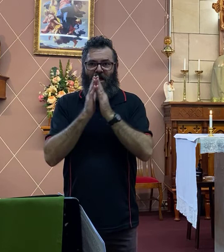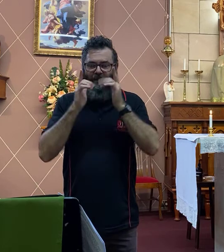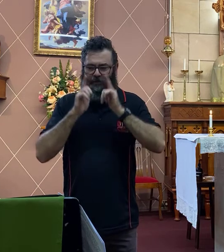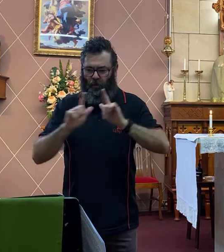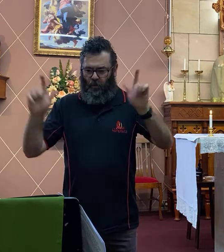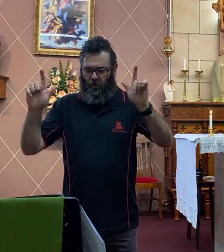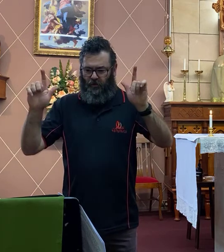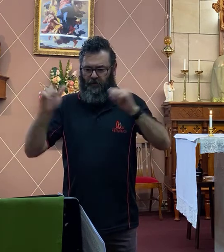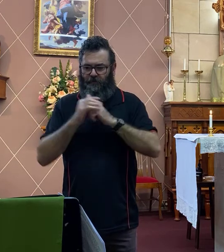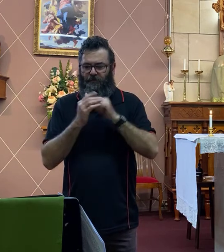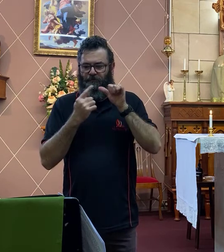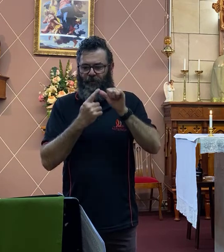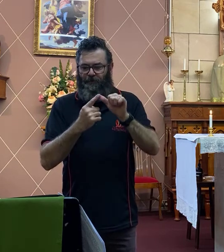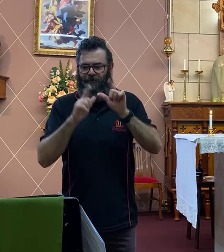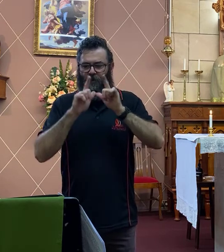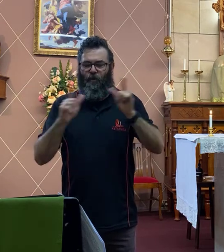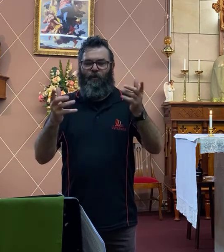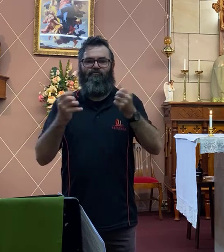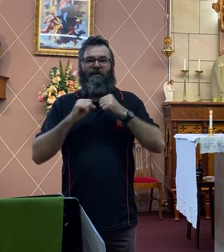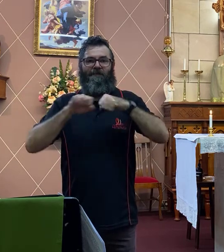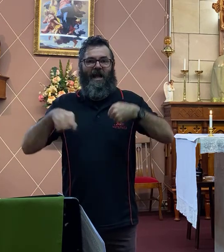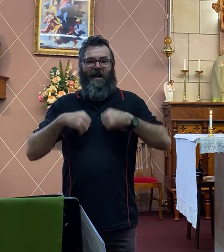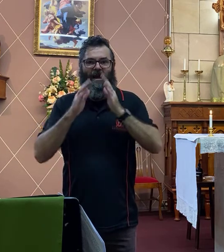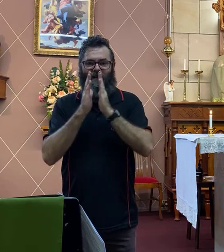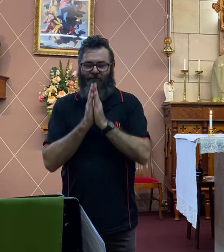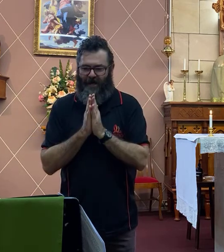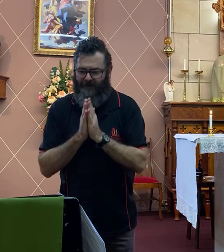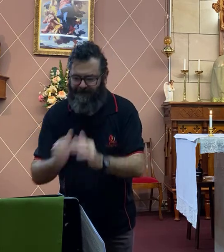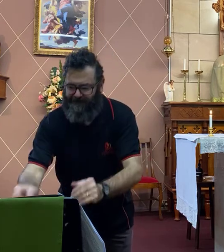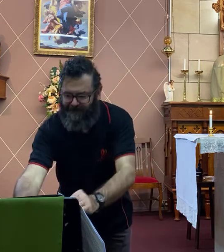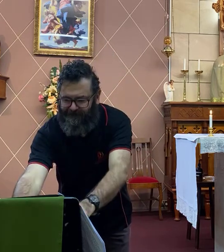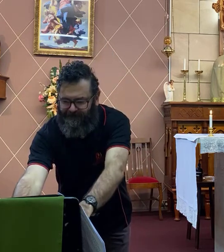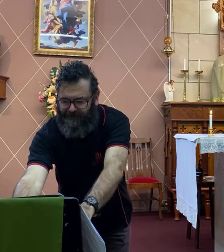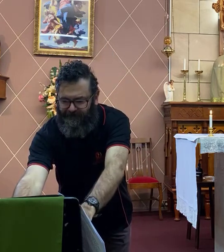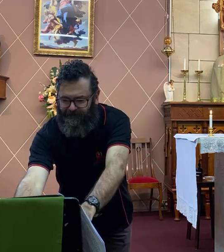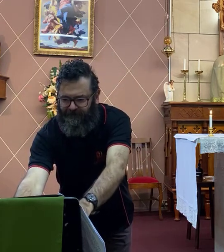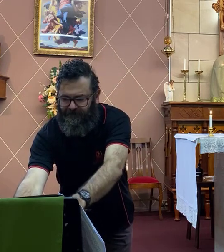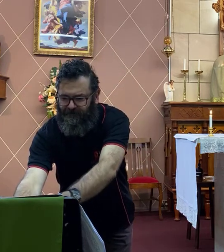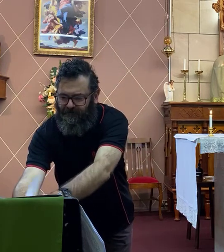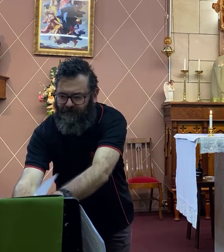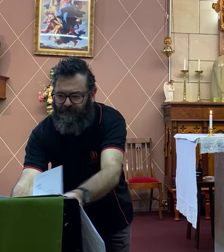We pray to the Lord. Lord, receive our prayer.